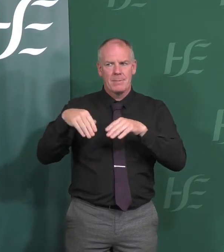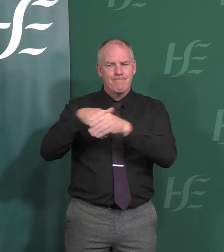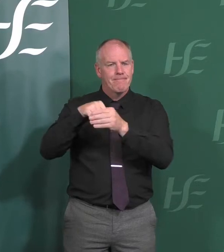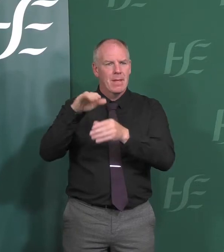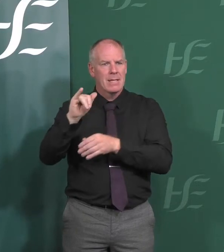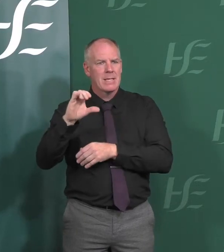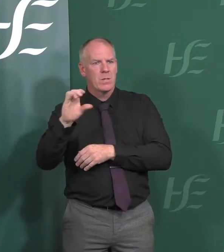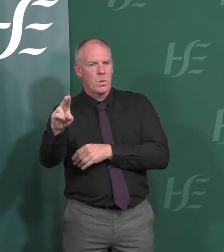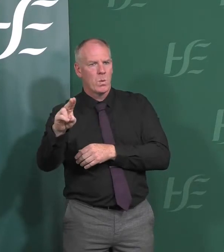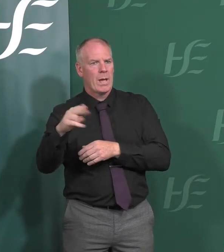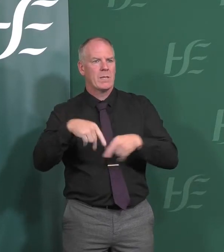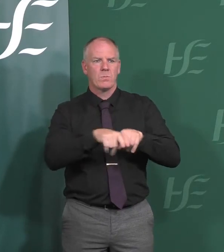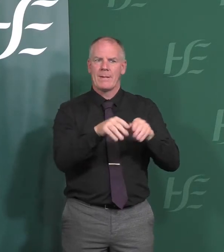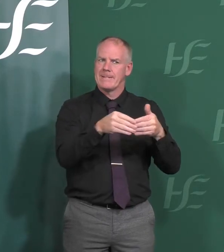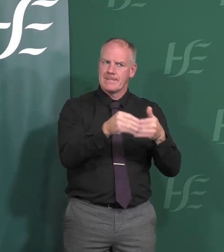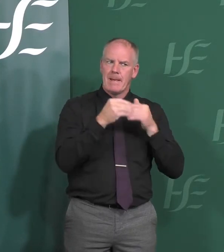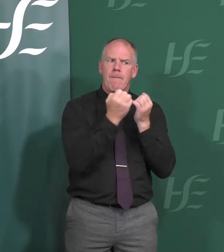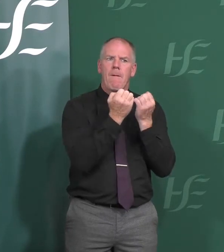saved lives.